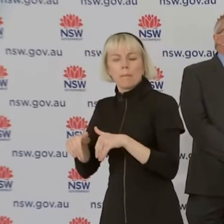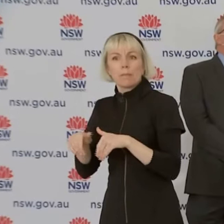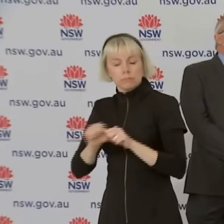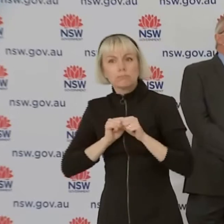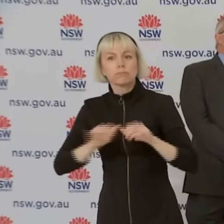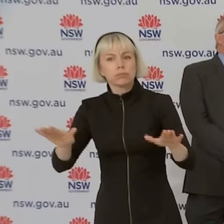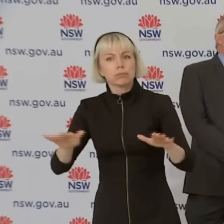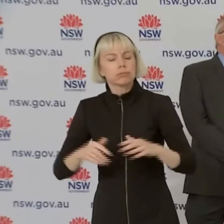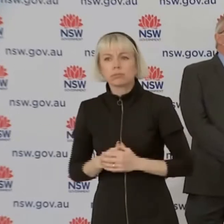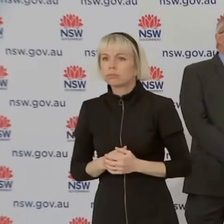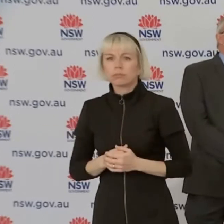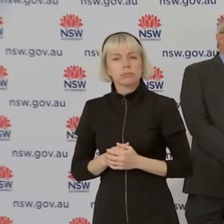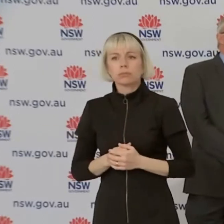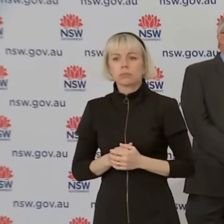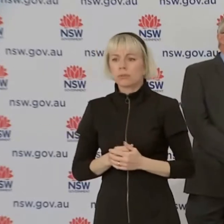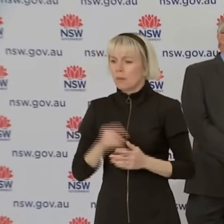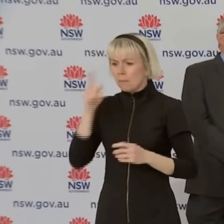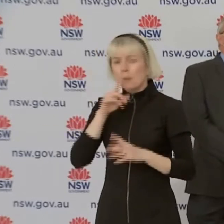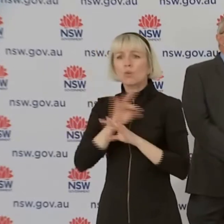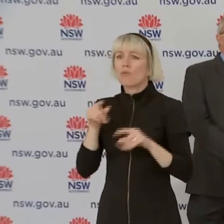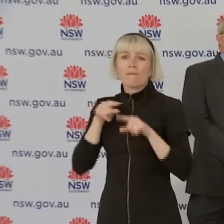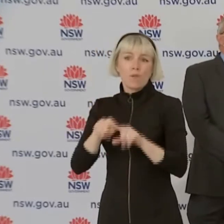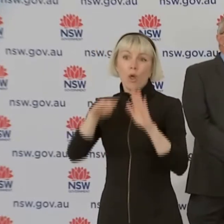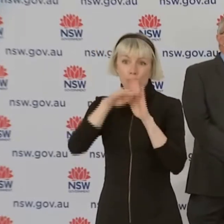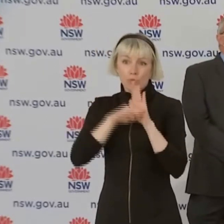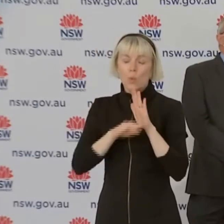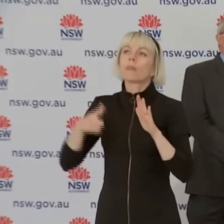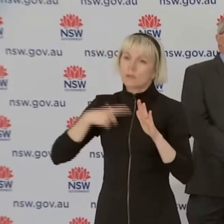compliance. This challenge is one of the most